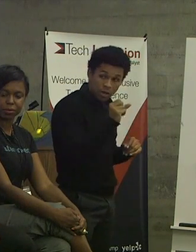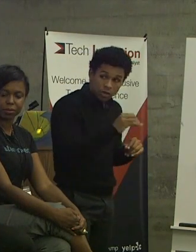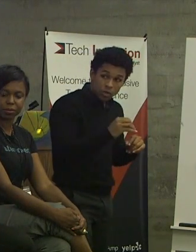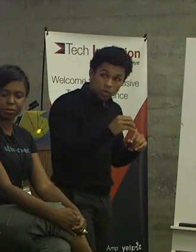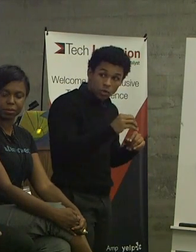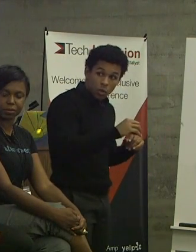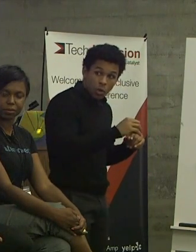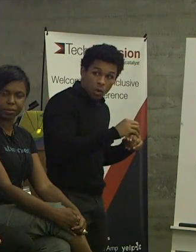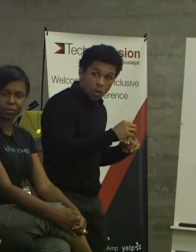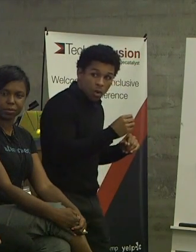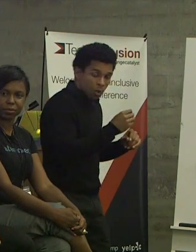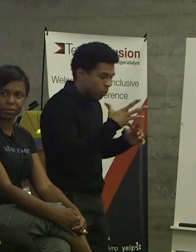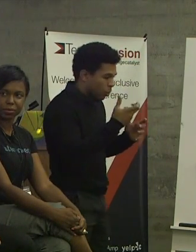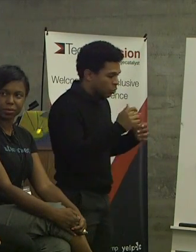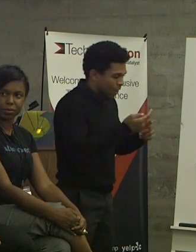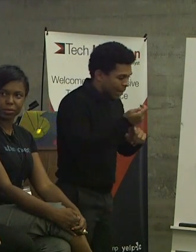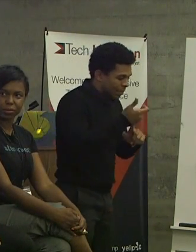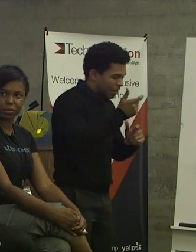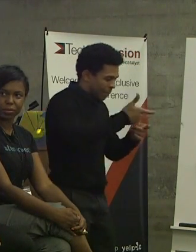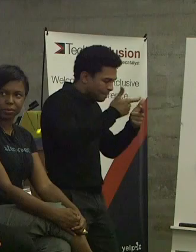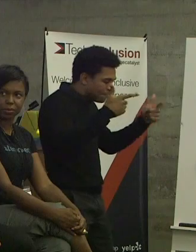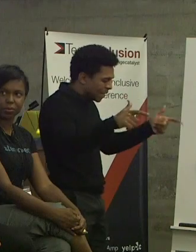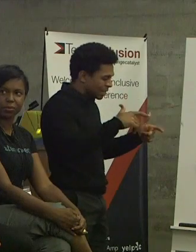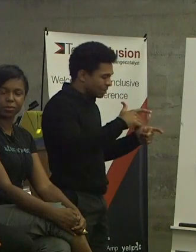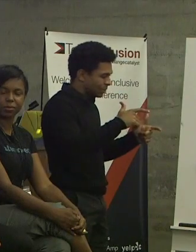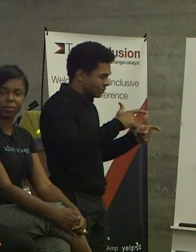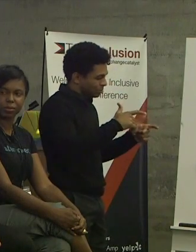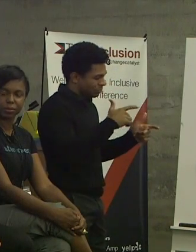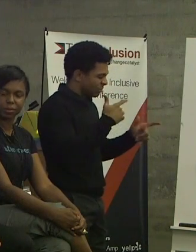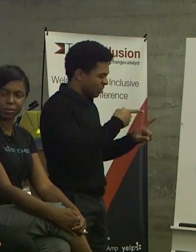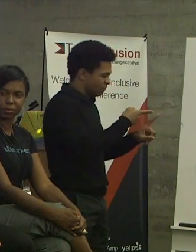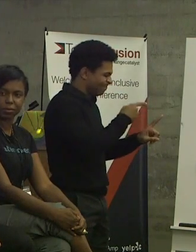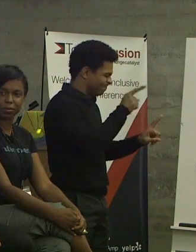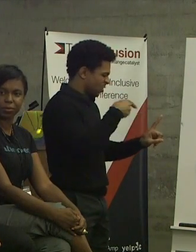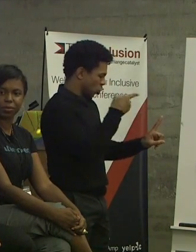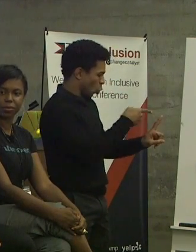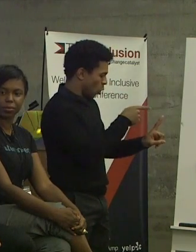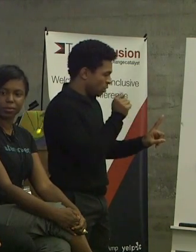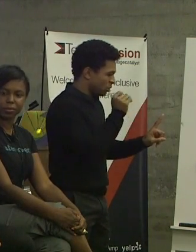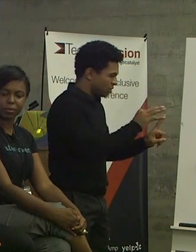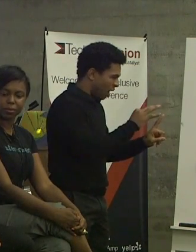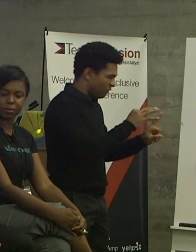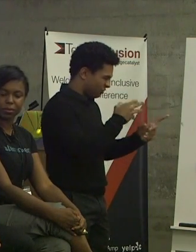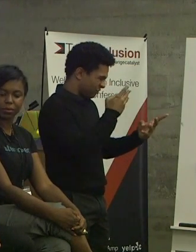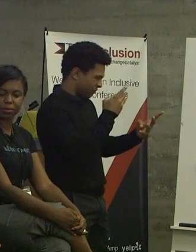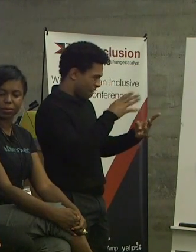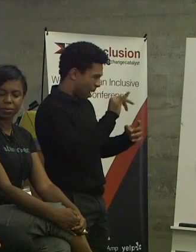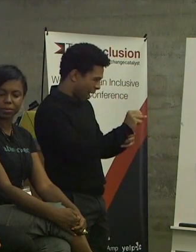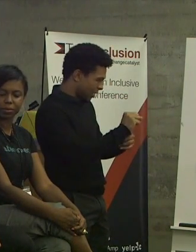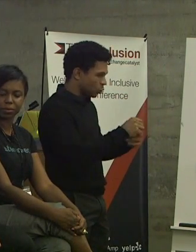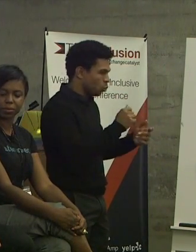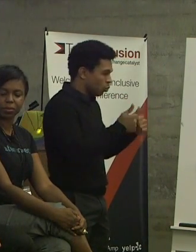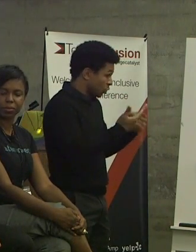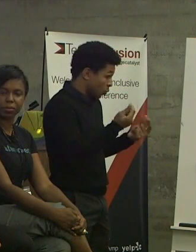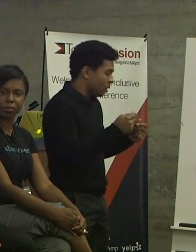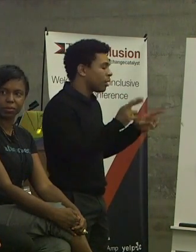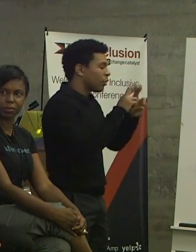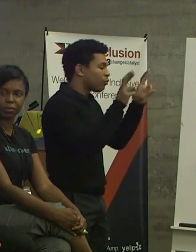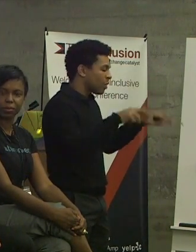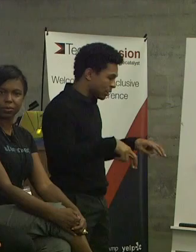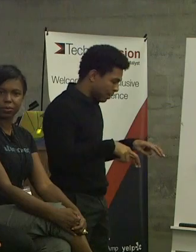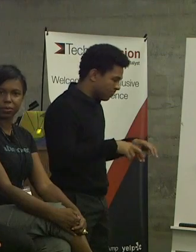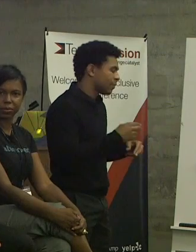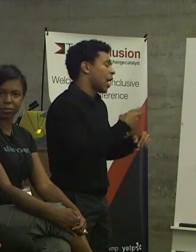biggest source or avenue for bias, which is the resume, entirely from the pre-screening process, and use a blind